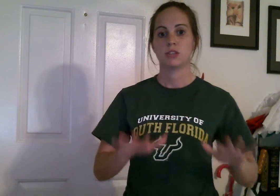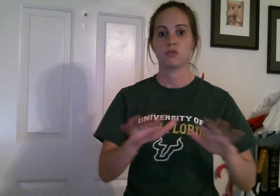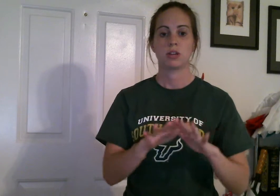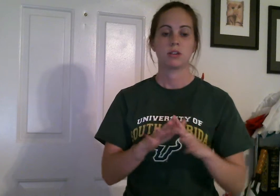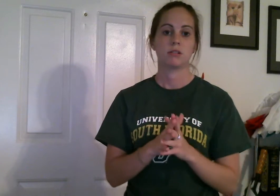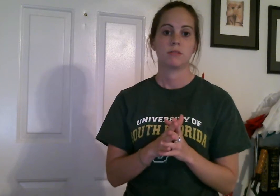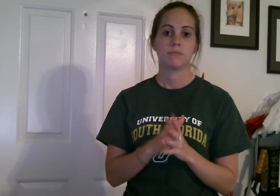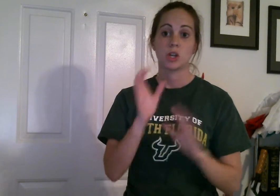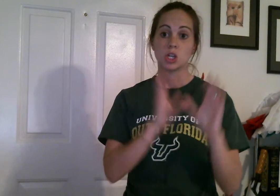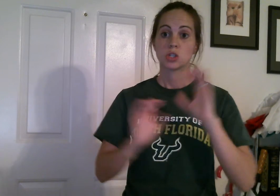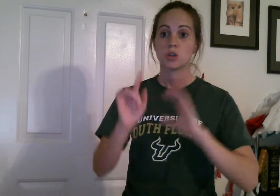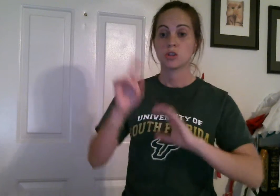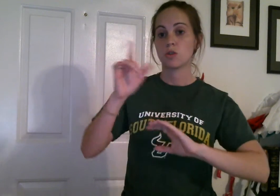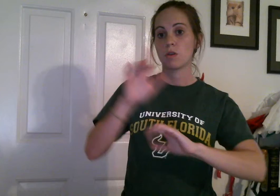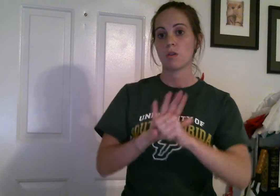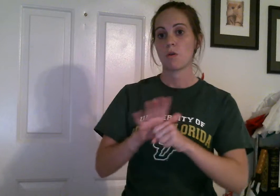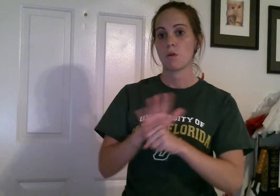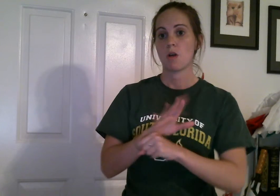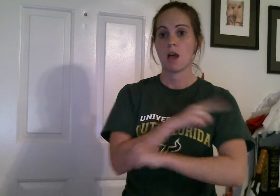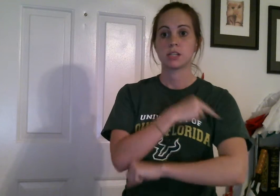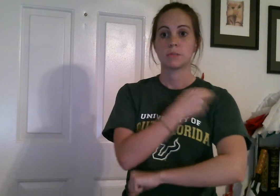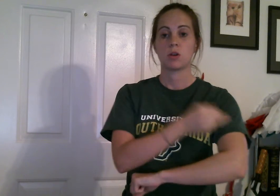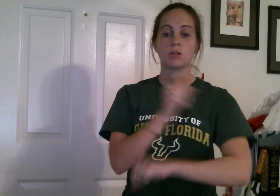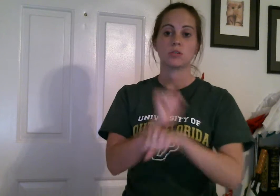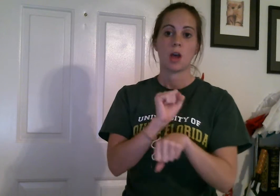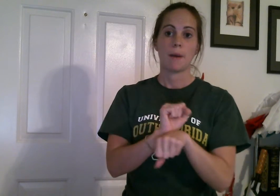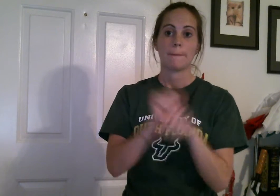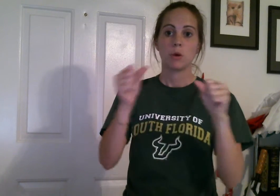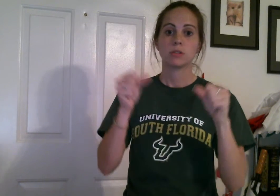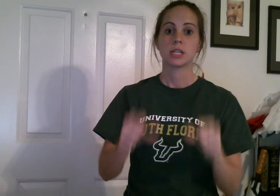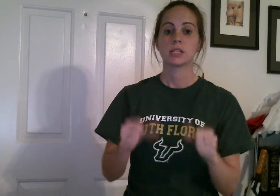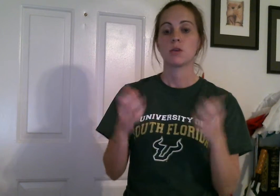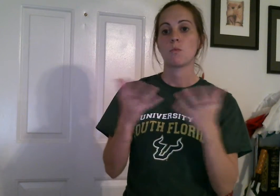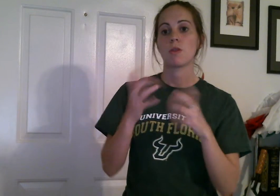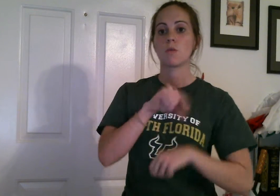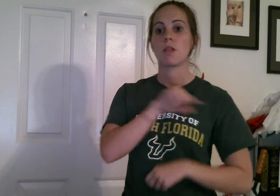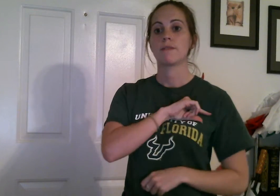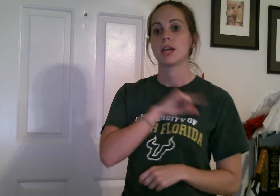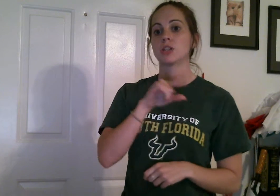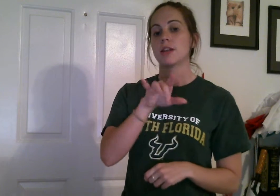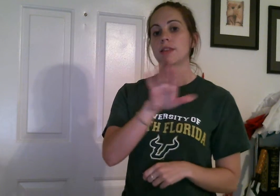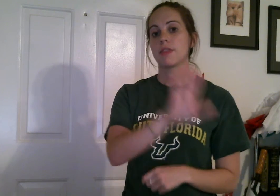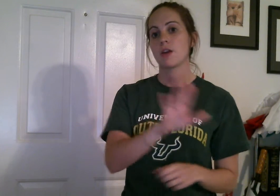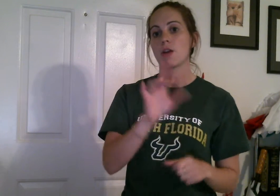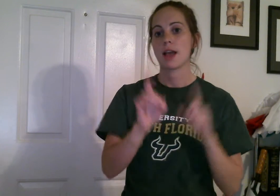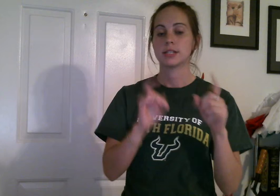local hospital job postings and see what the qualifications they're asking for as far as credentials. Are they asking